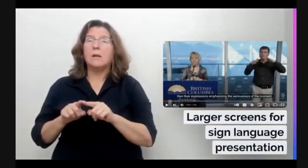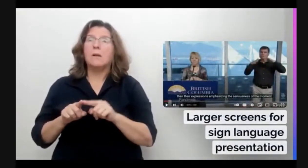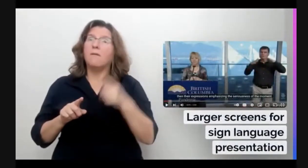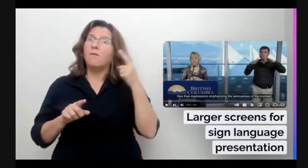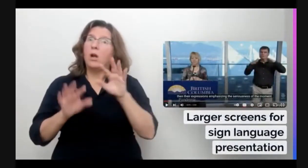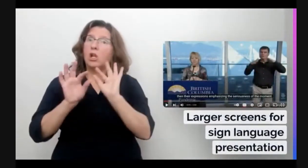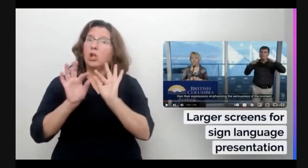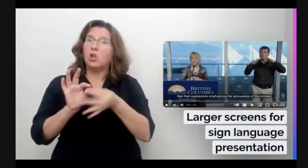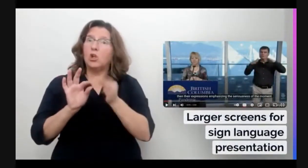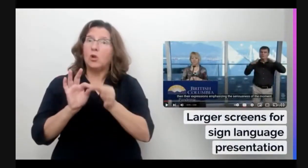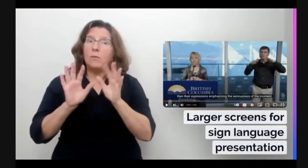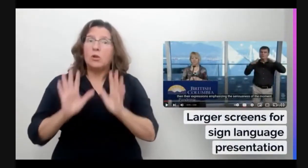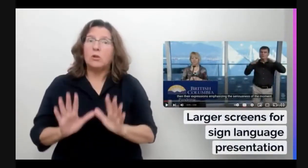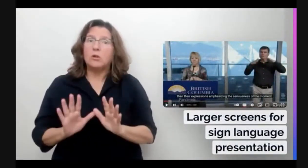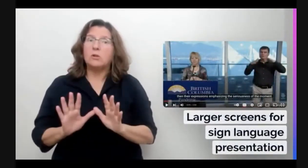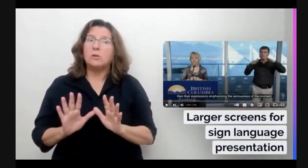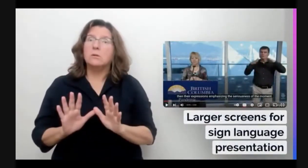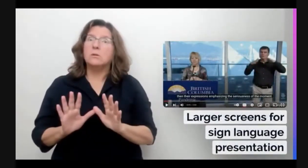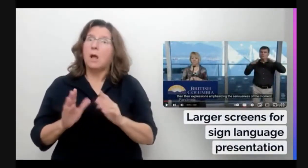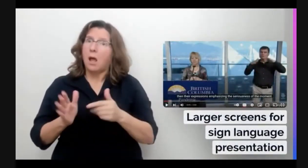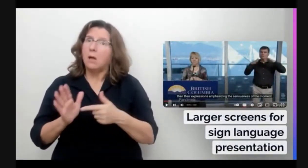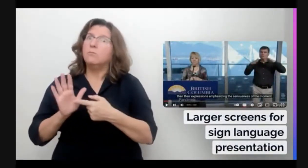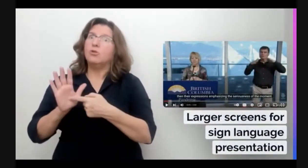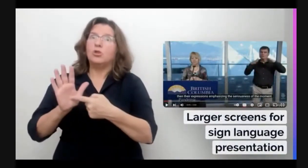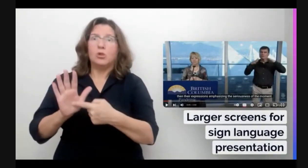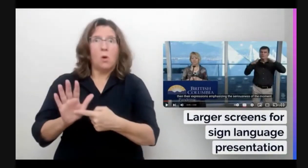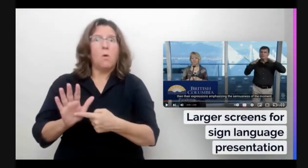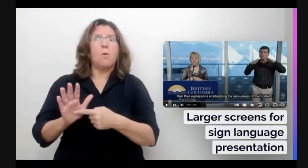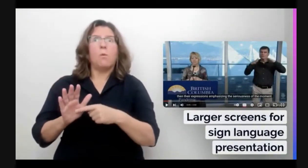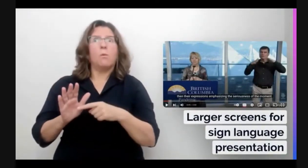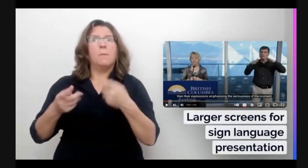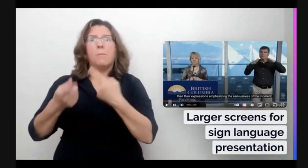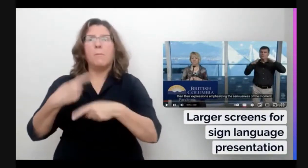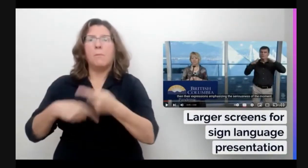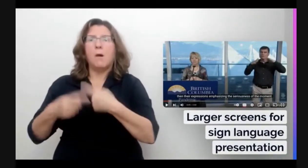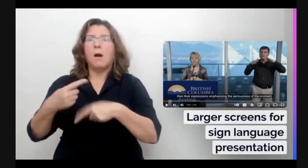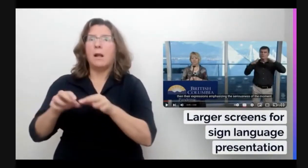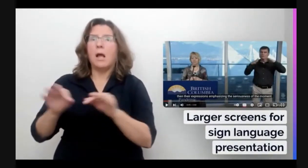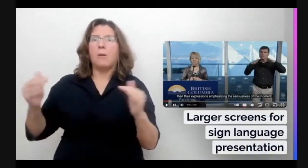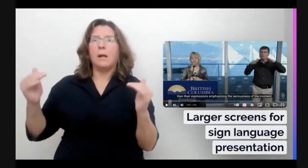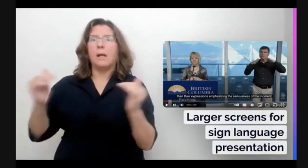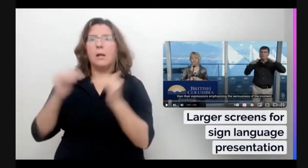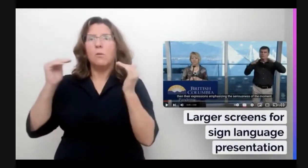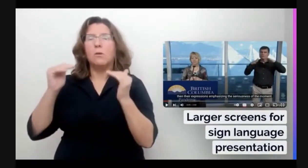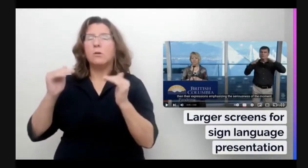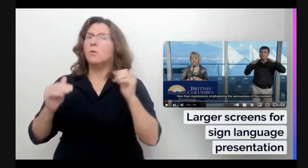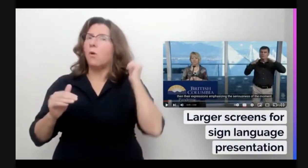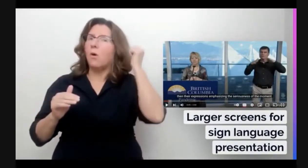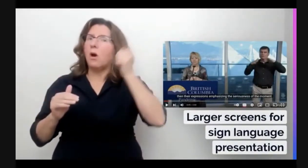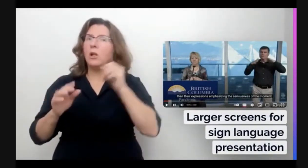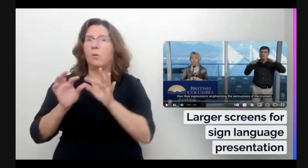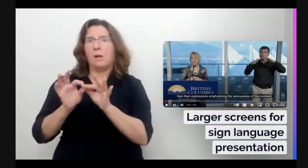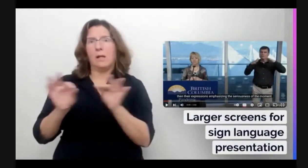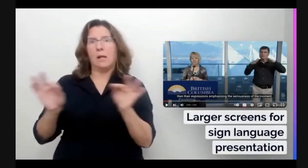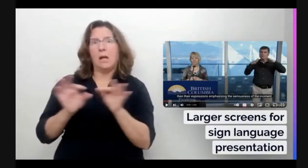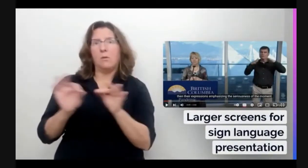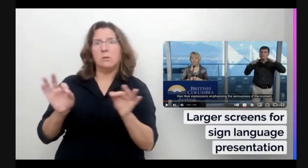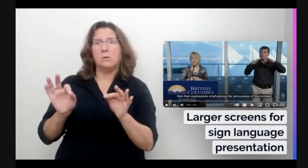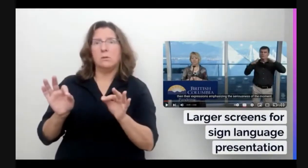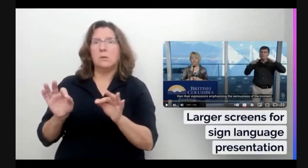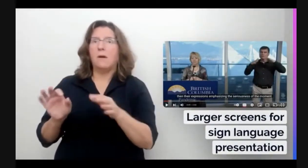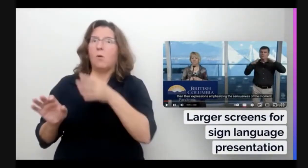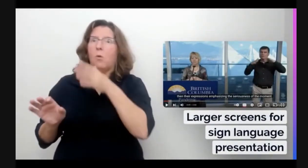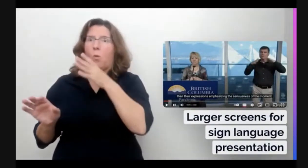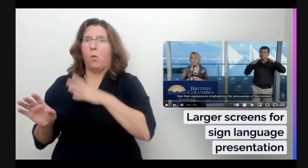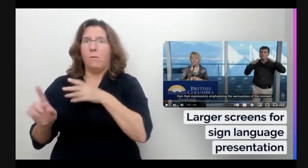1 accessibility is seen here. The presentation of the interpreter is much larger. The interpreter